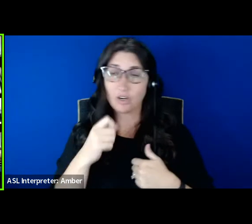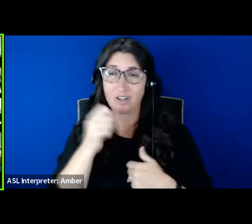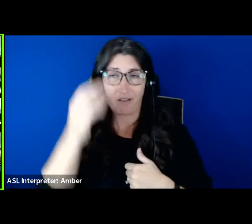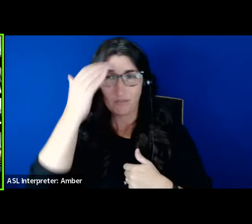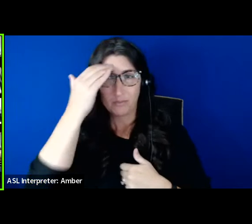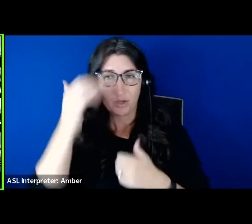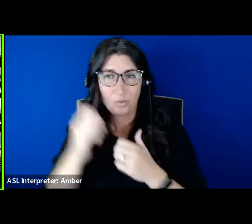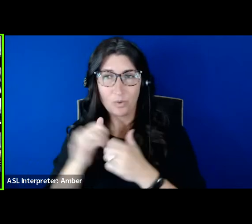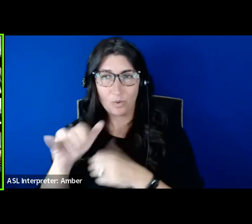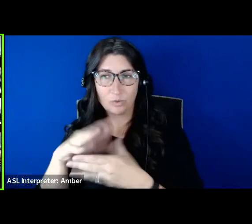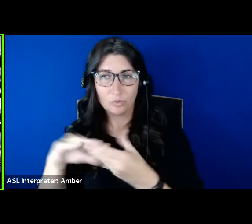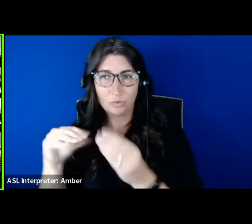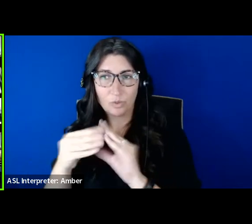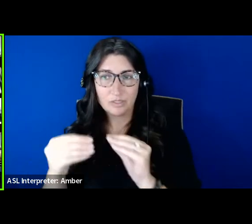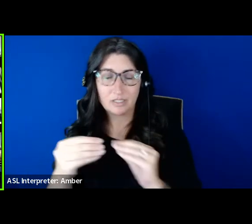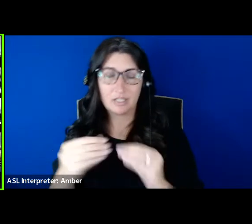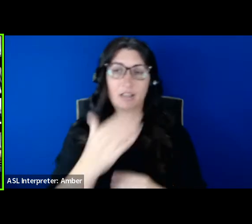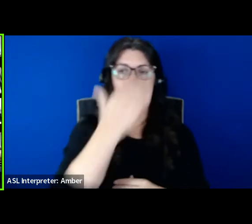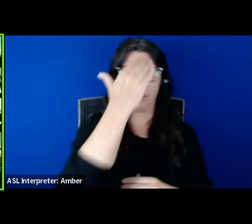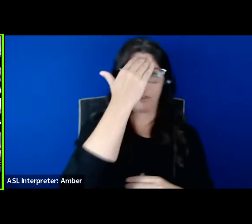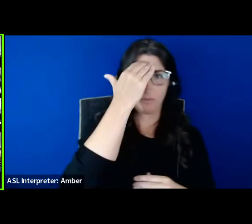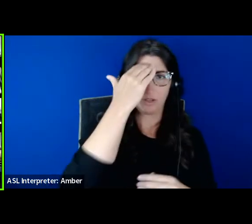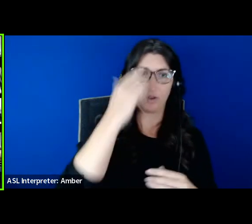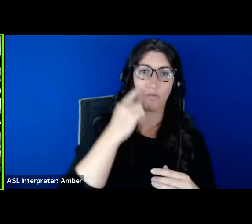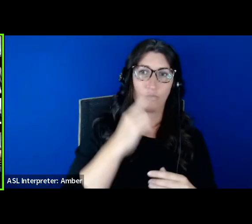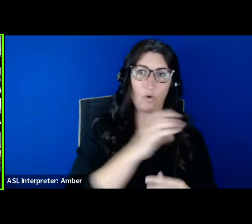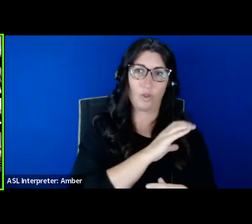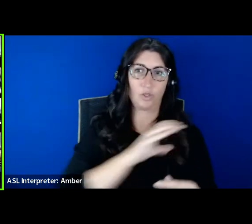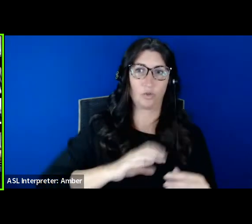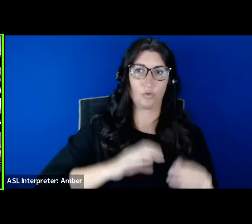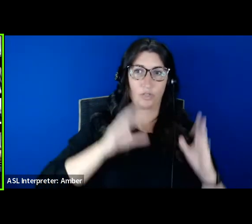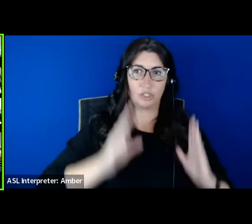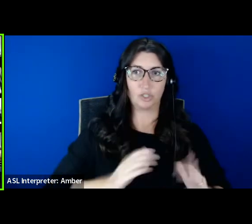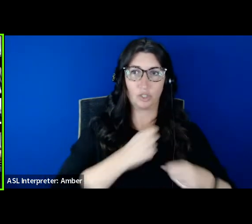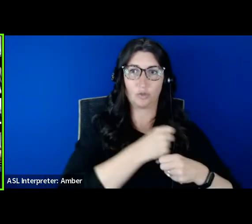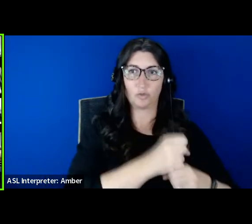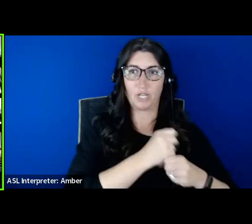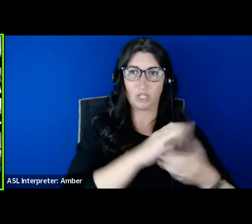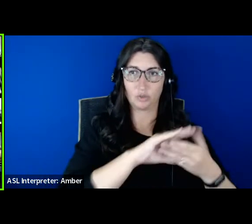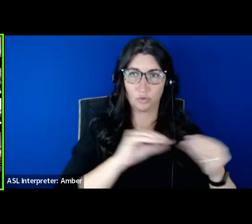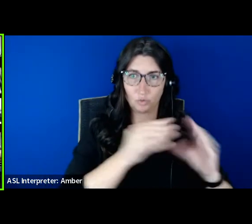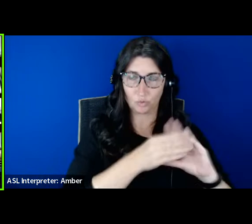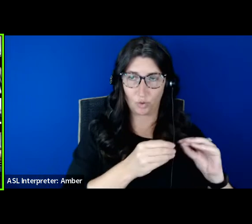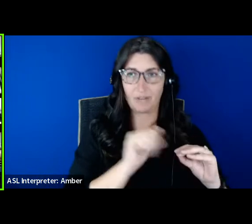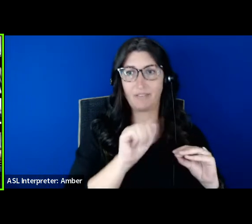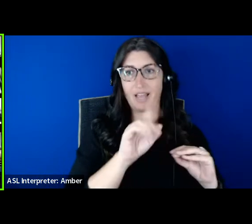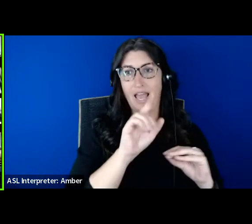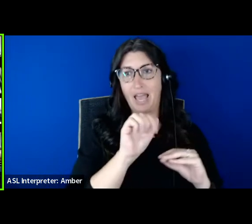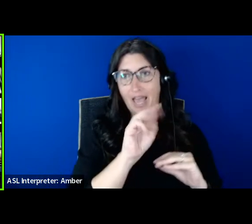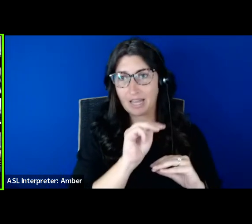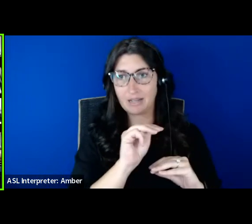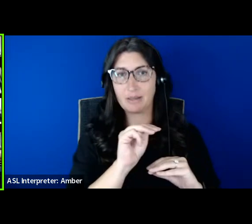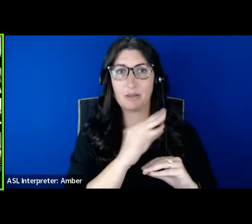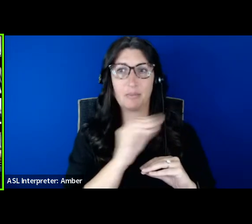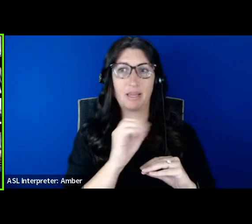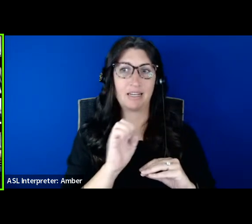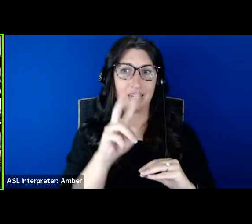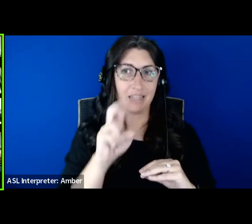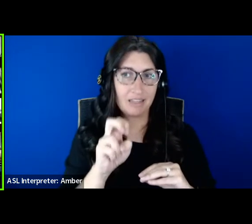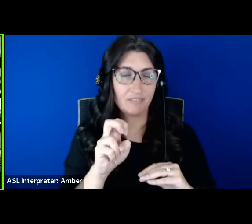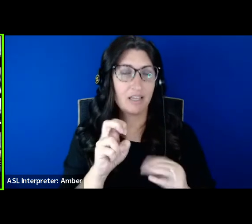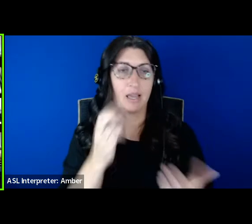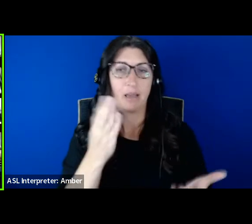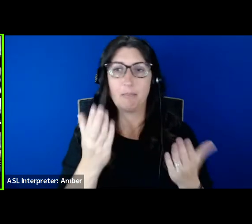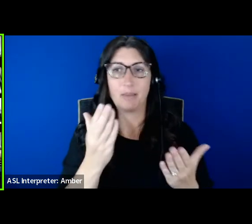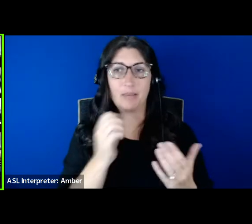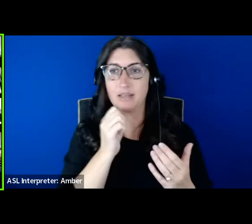They're familiar with, of course, the Judeo-Christian creation story of Adam and Eve, but many are not familiar with this story.